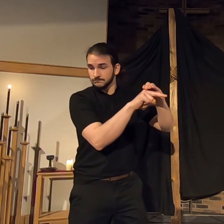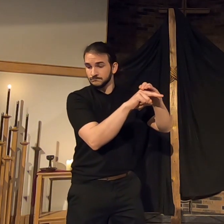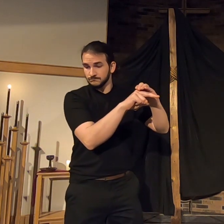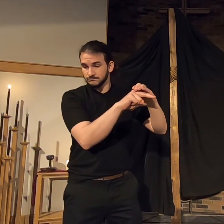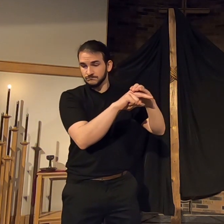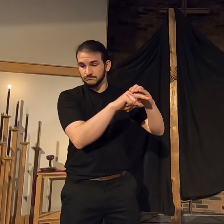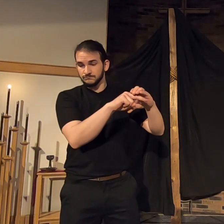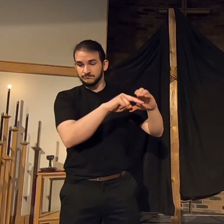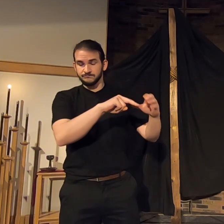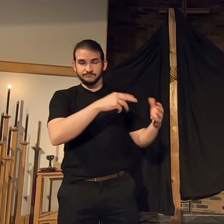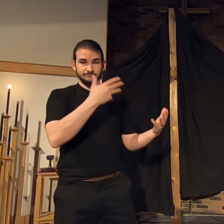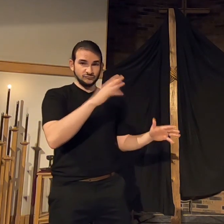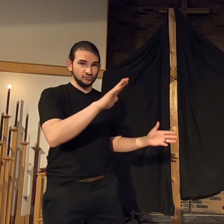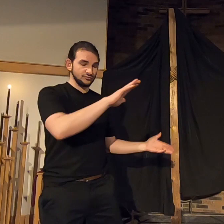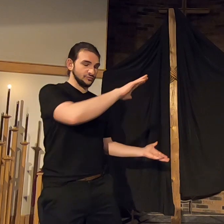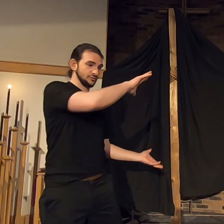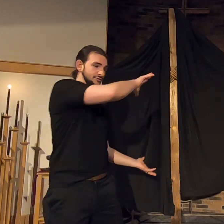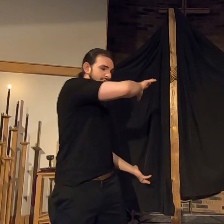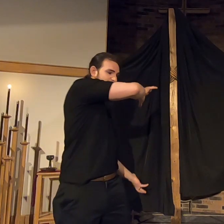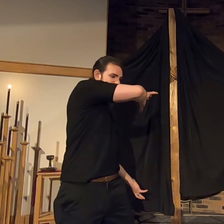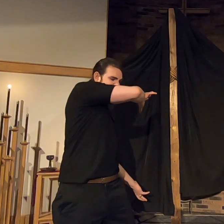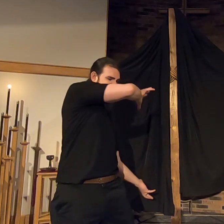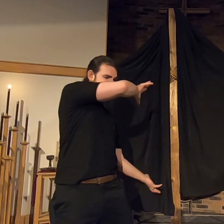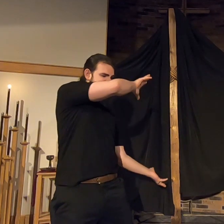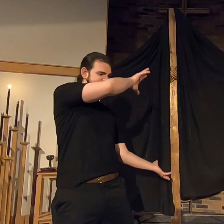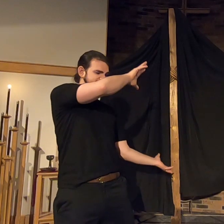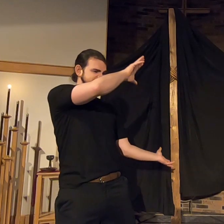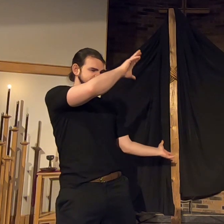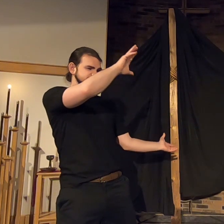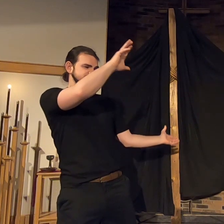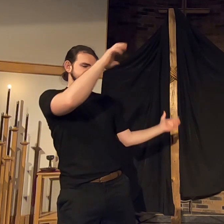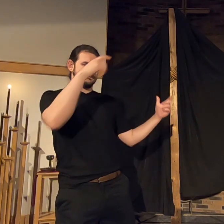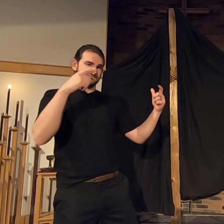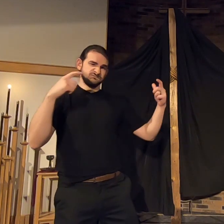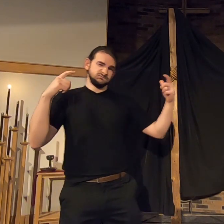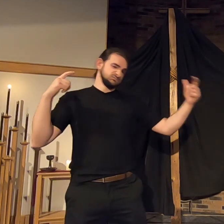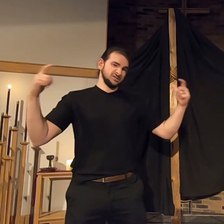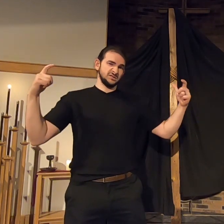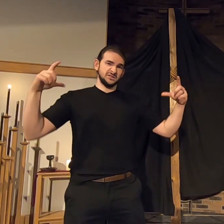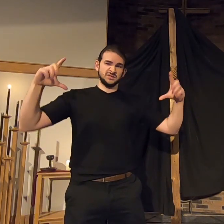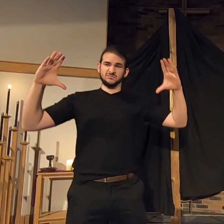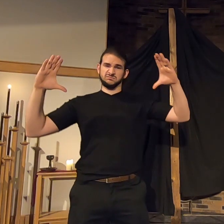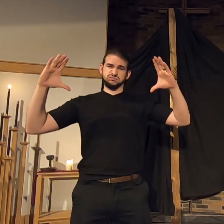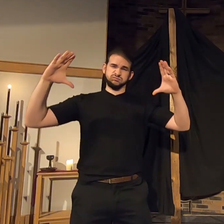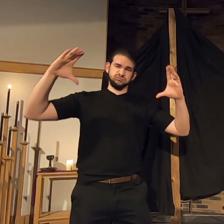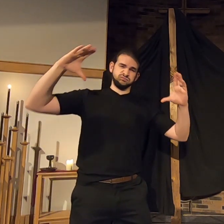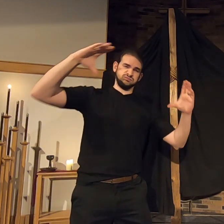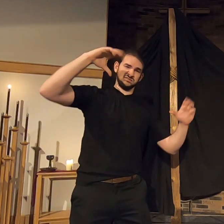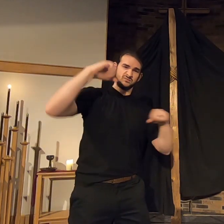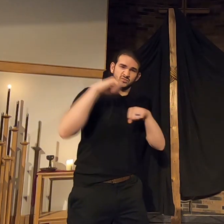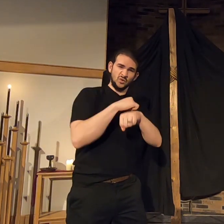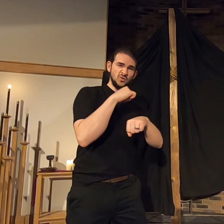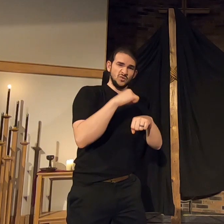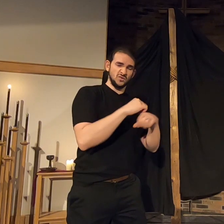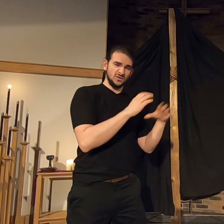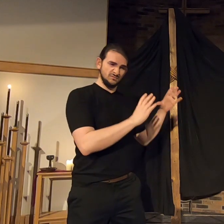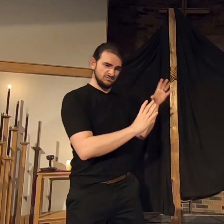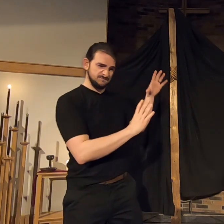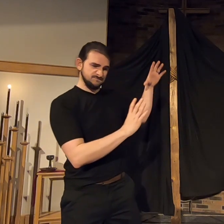put it in a tomb that had been cut into solid rock. Then he rolled a big stone against